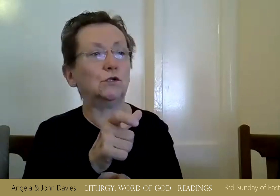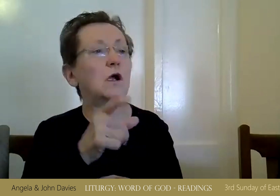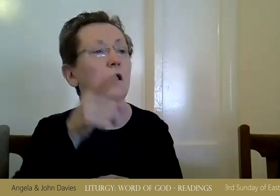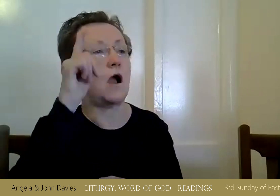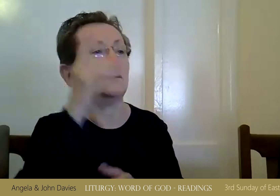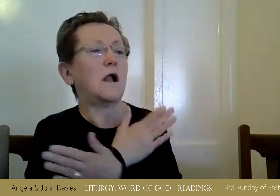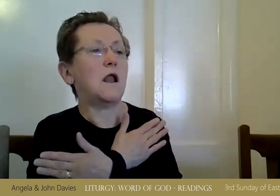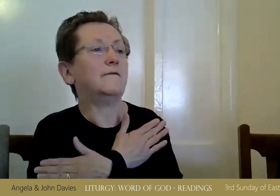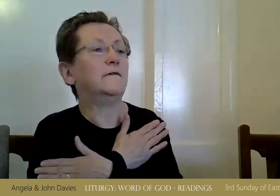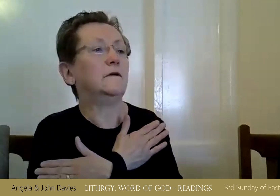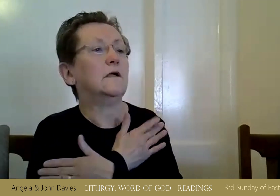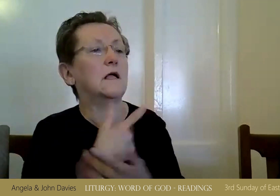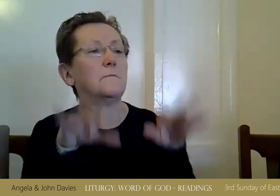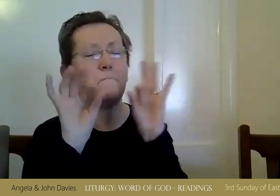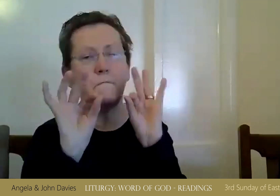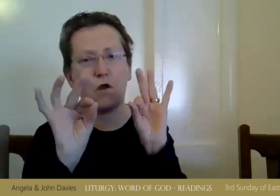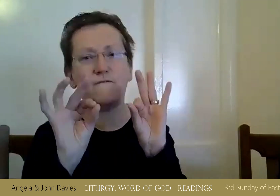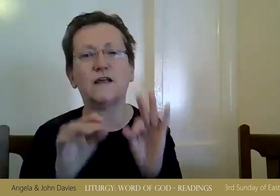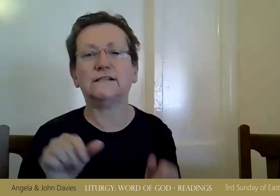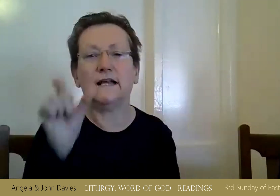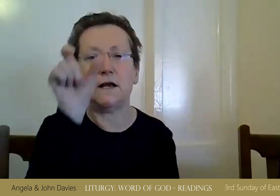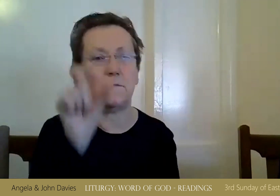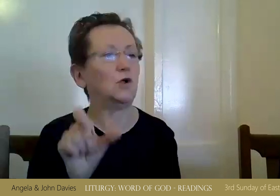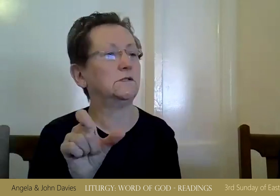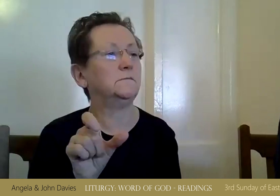love becomes perfect in that person.